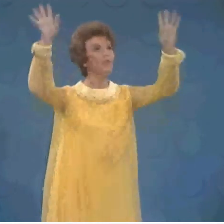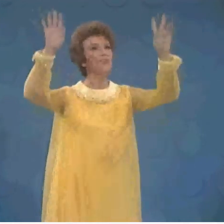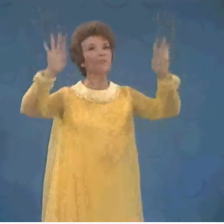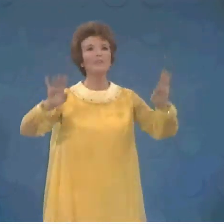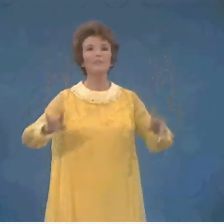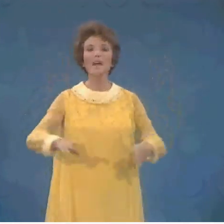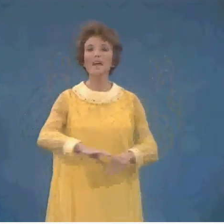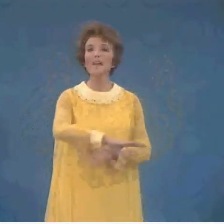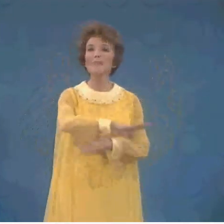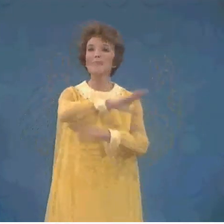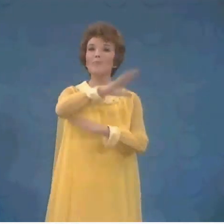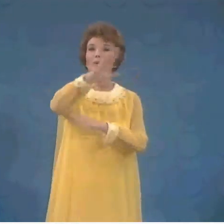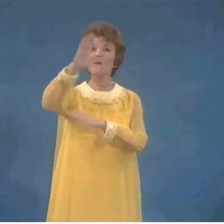over the rainbow,